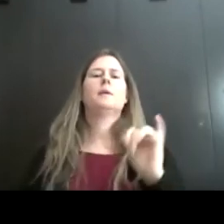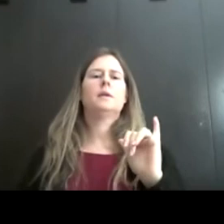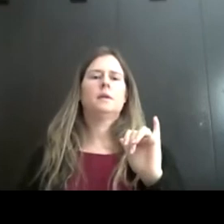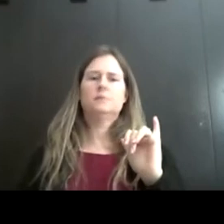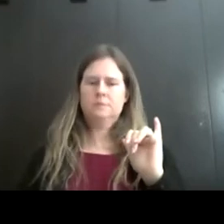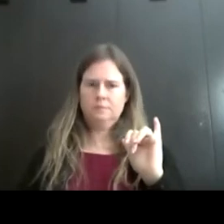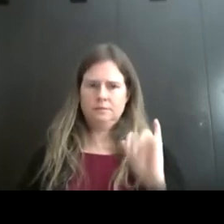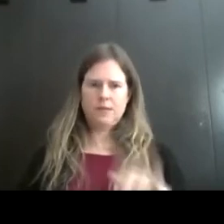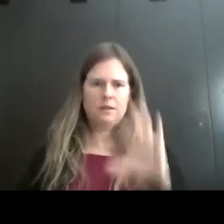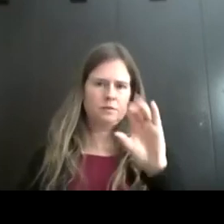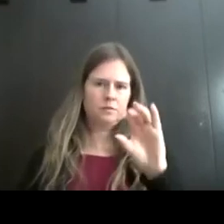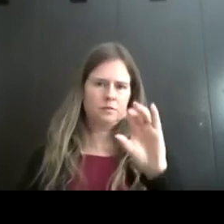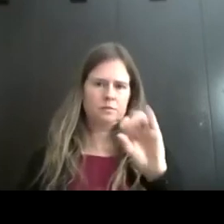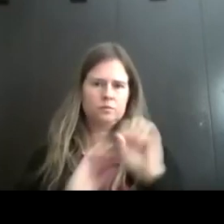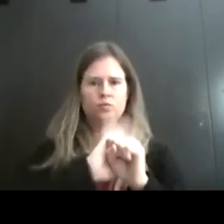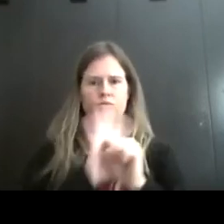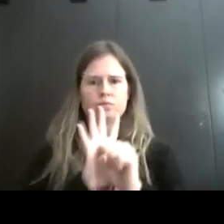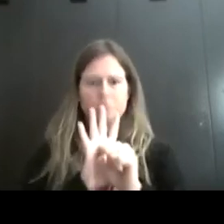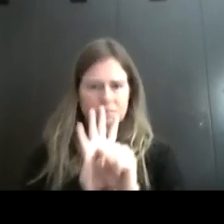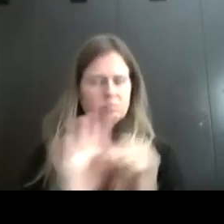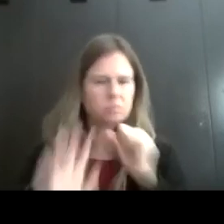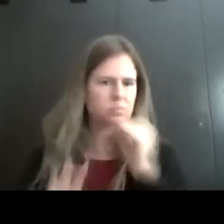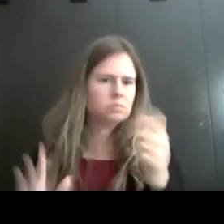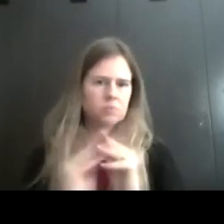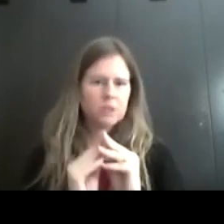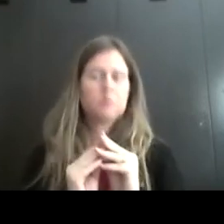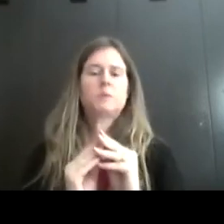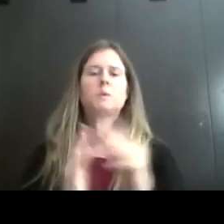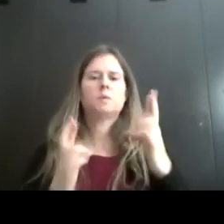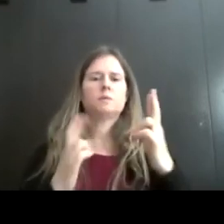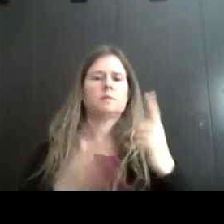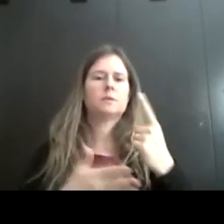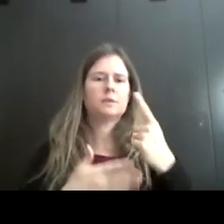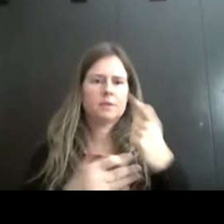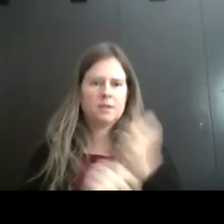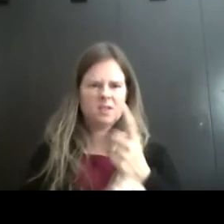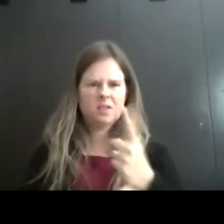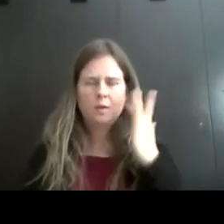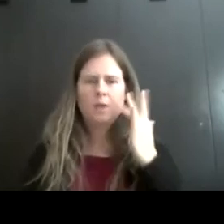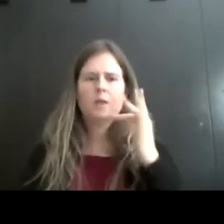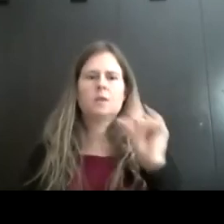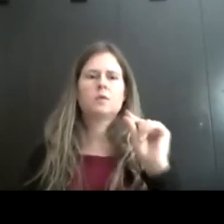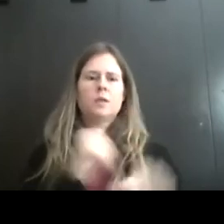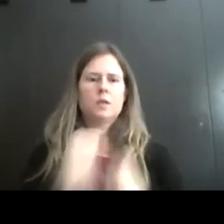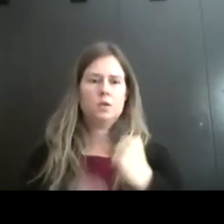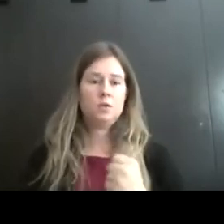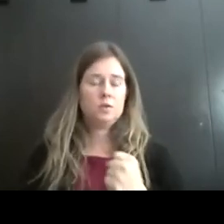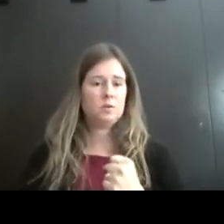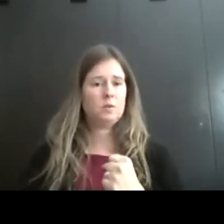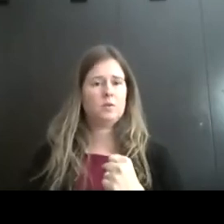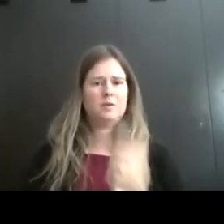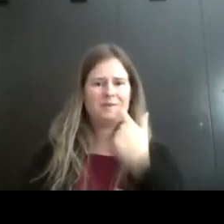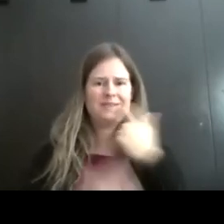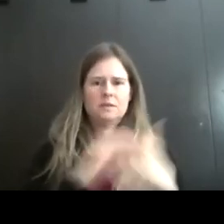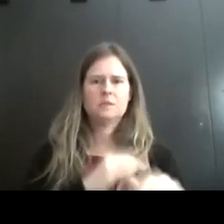one of our just brilliant, strong women paddlers, Eva